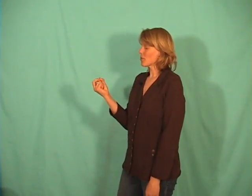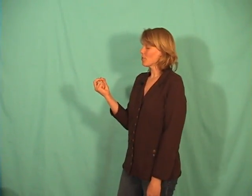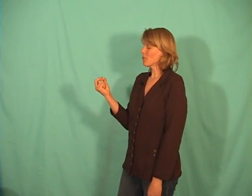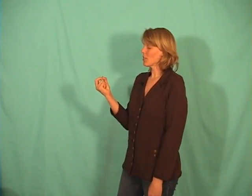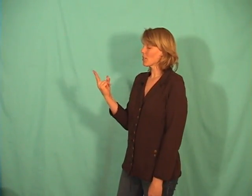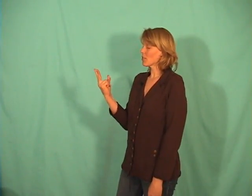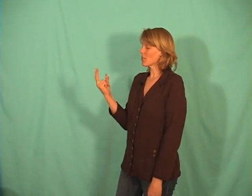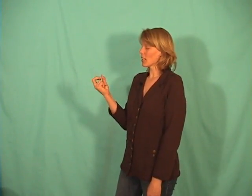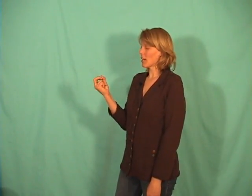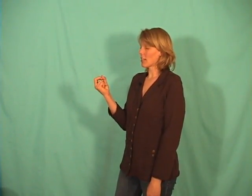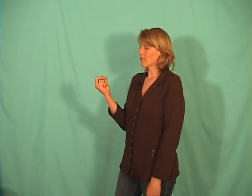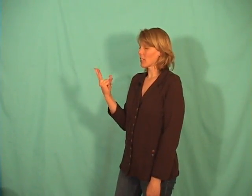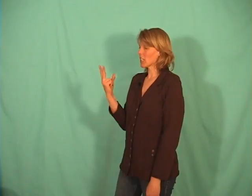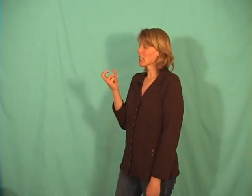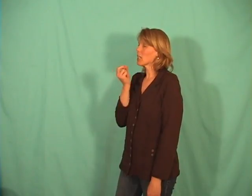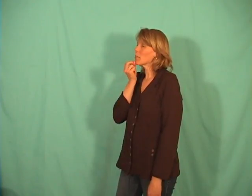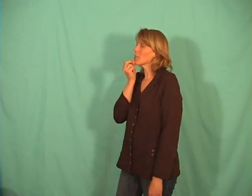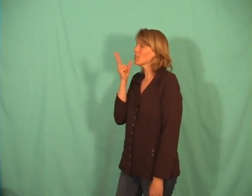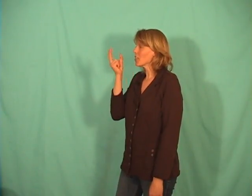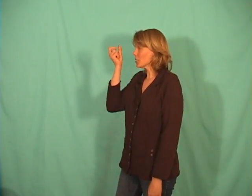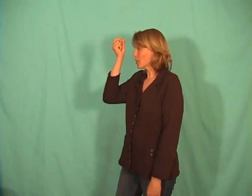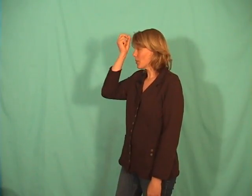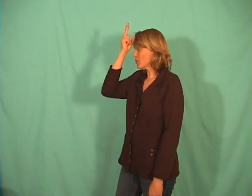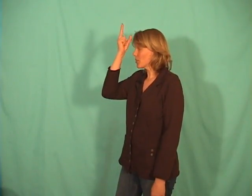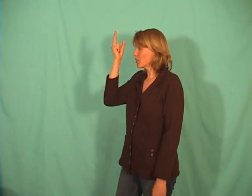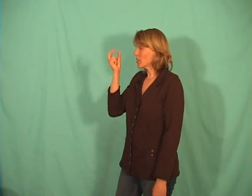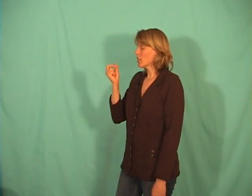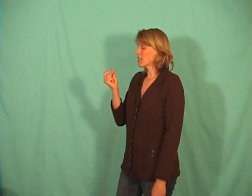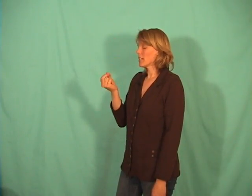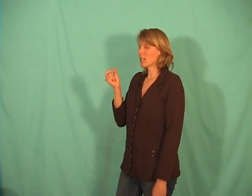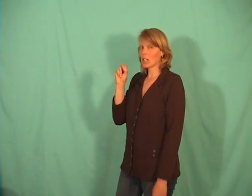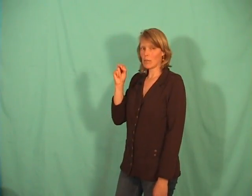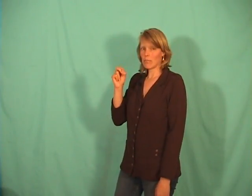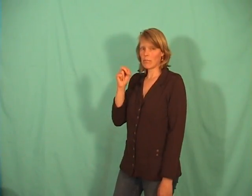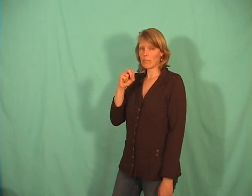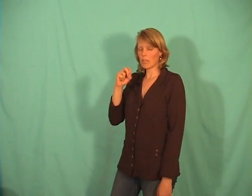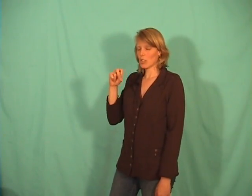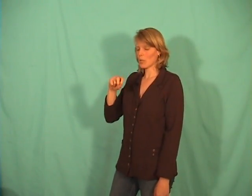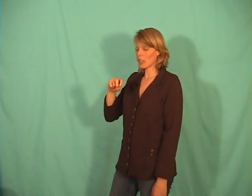2 fingers that kind of flicked up and you did goat? Same situation,